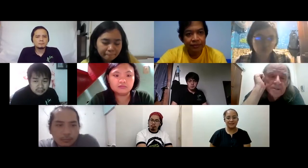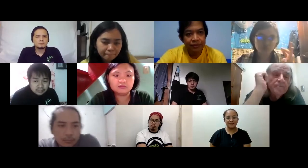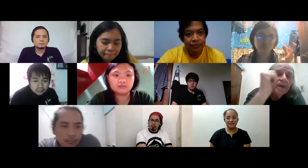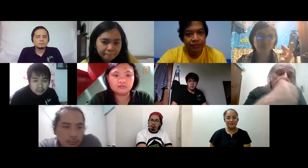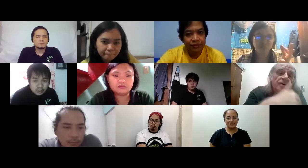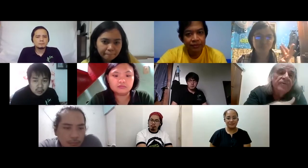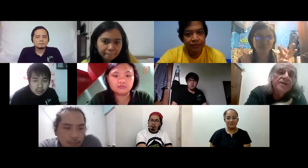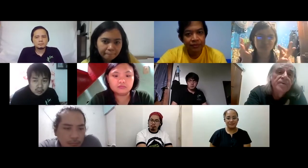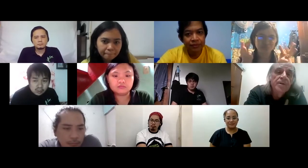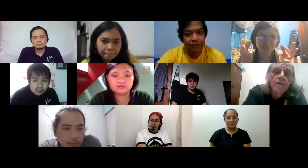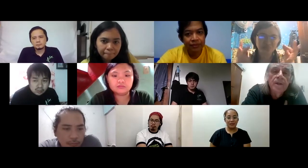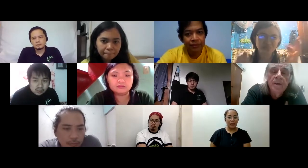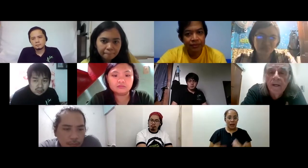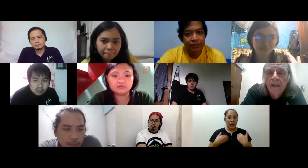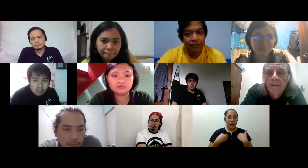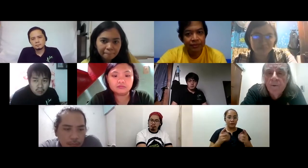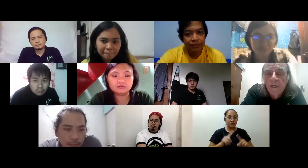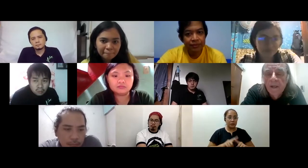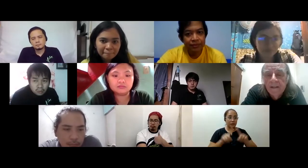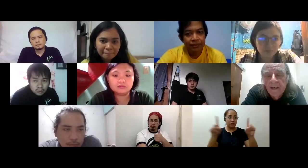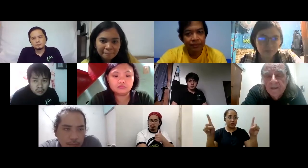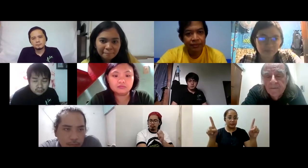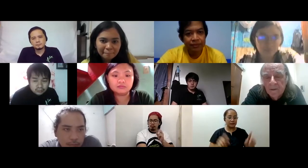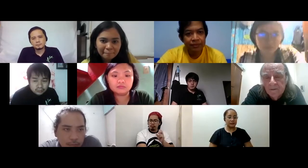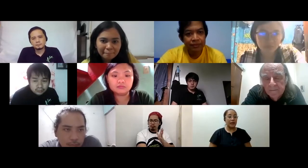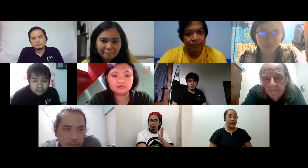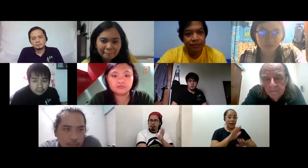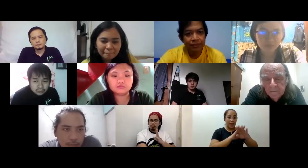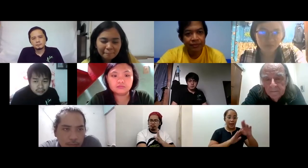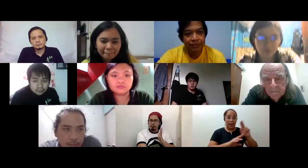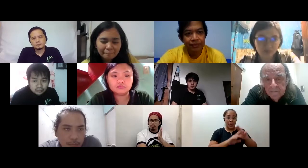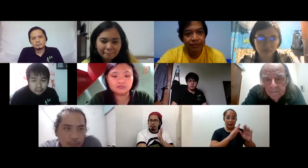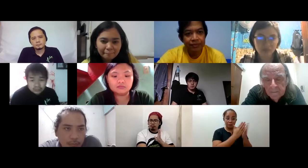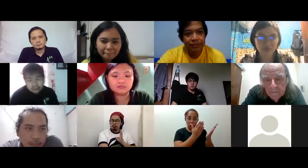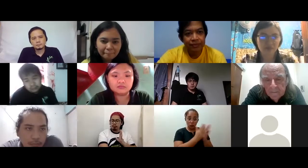And there's a big difference between a handbook and a textbook.